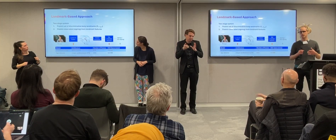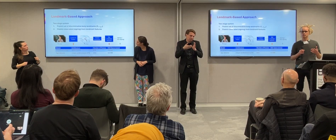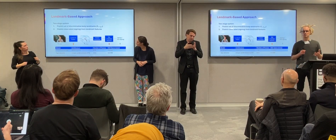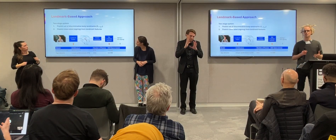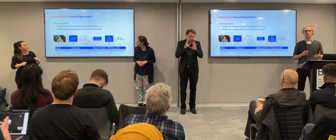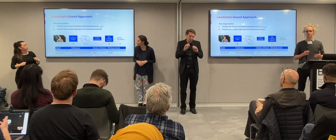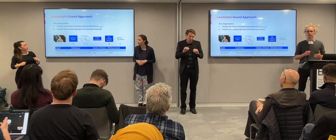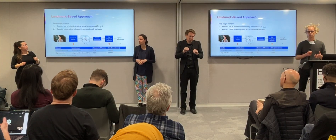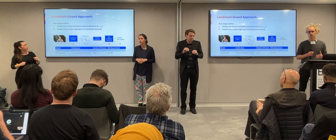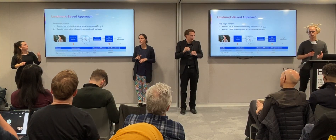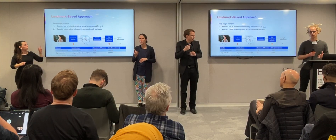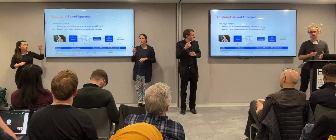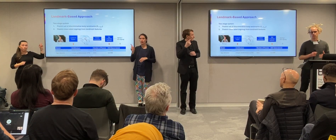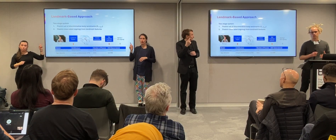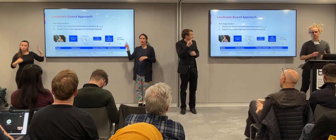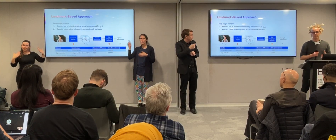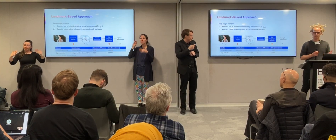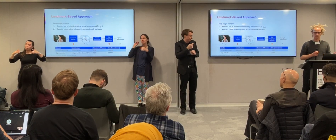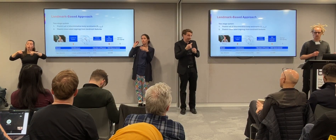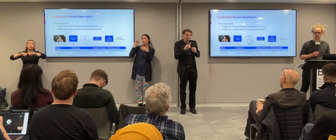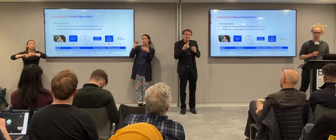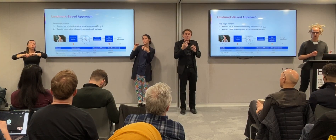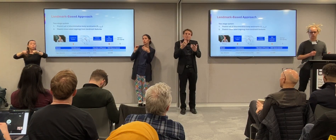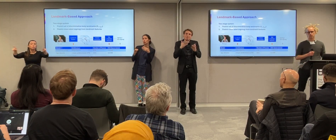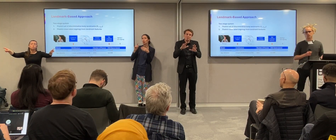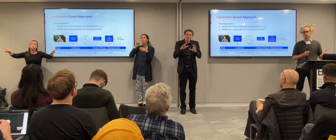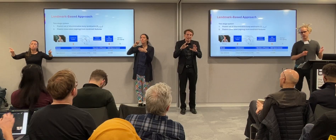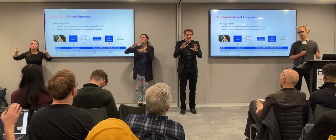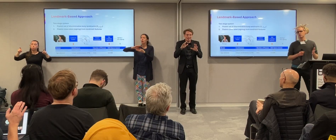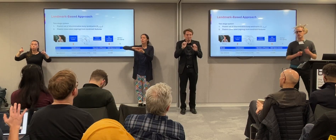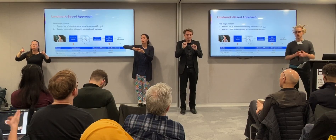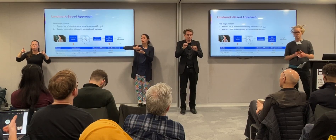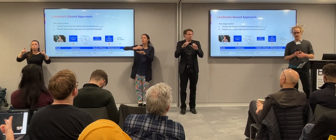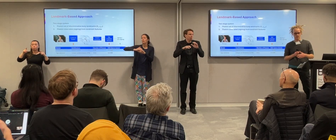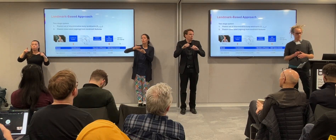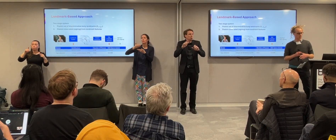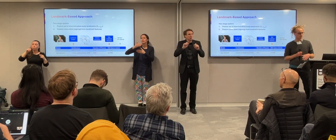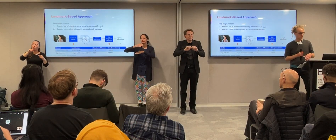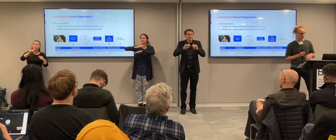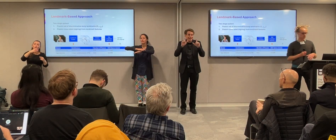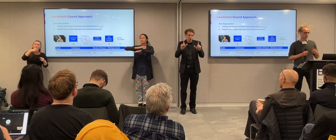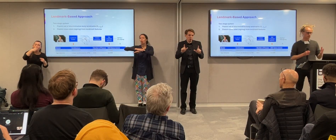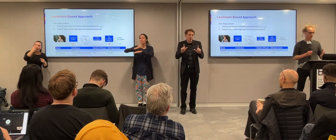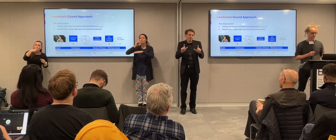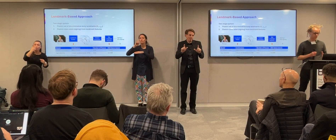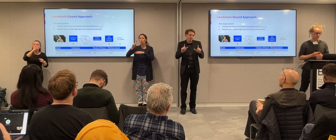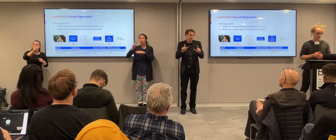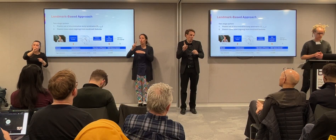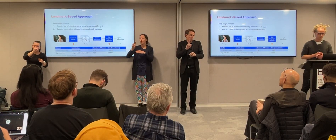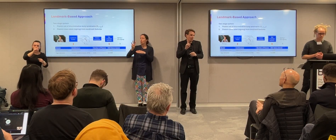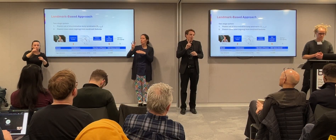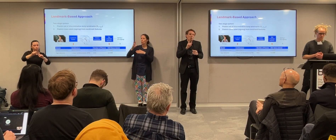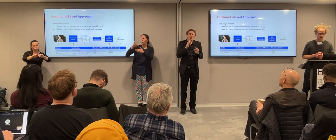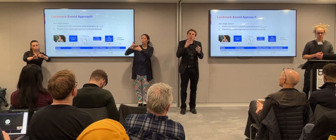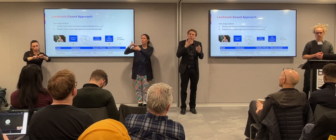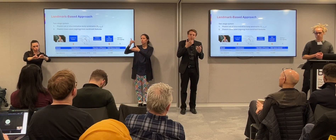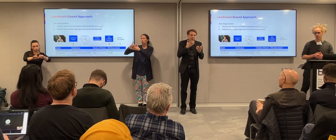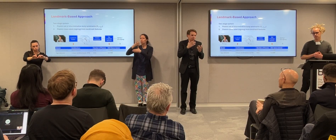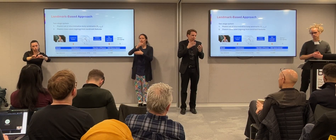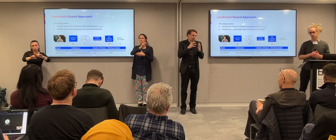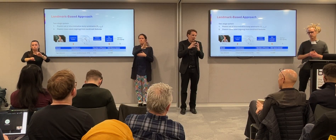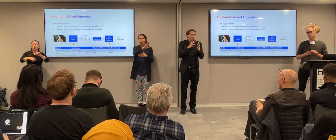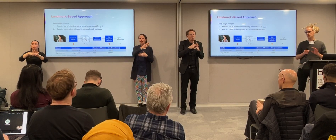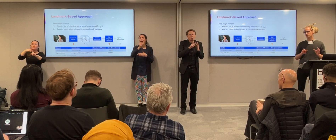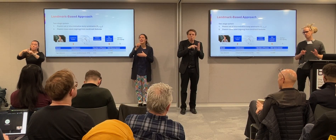this feature is rolled out for desktop, both for Windows and for Mac, and it's rolled out for web as